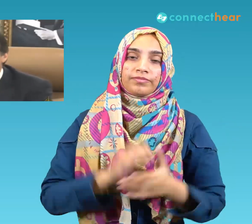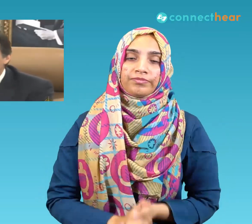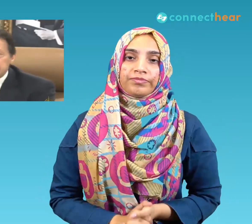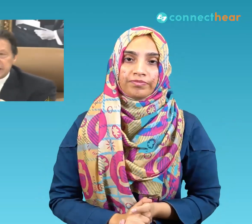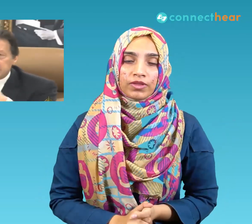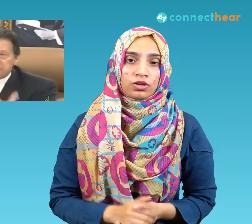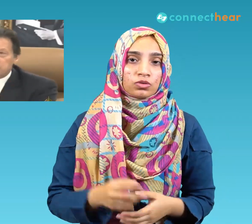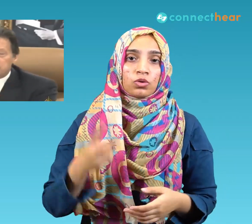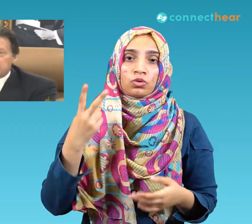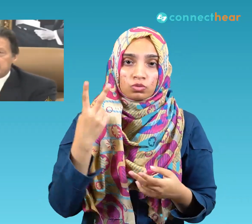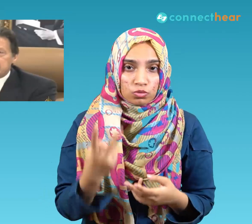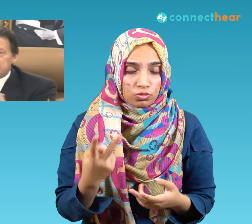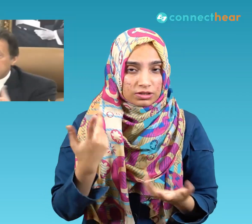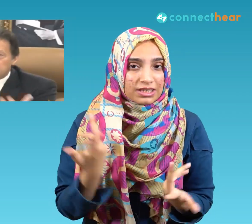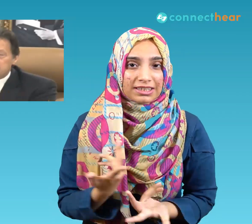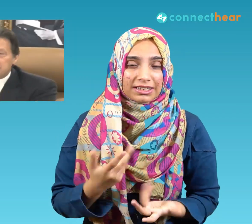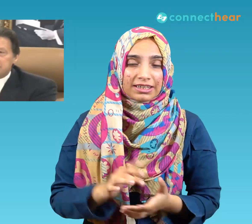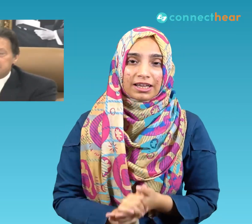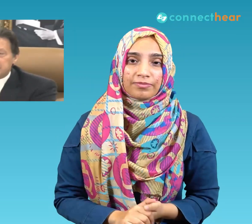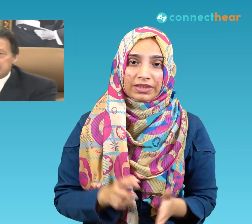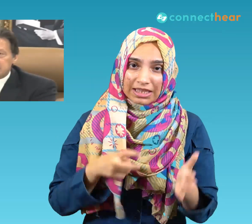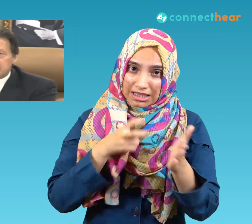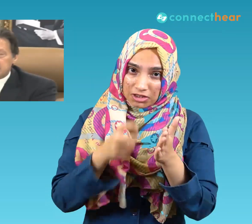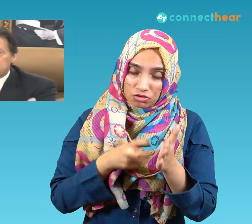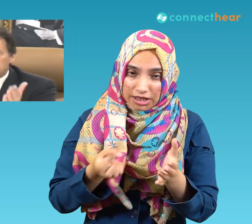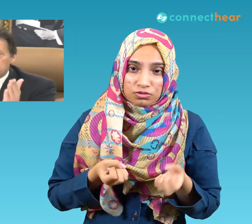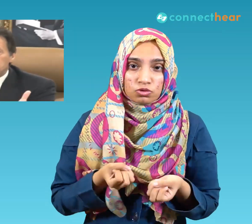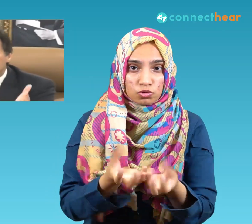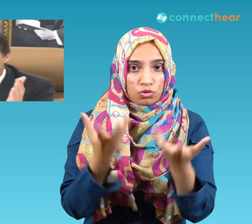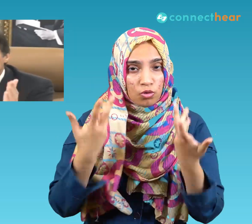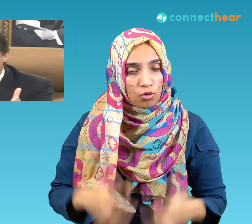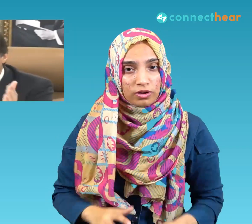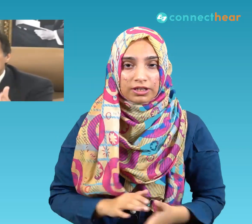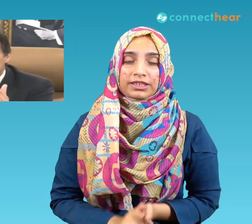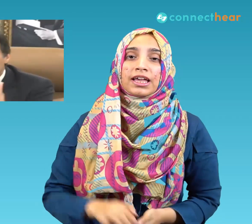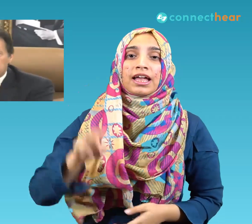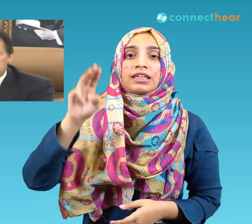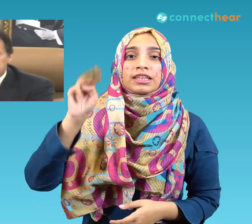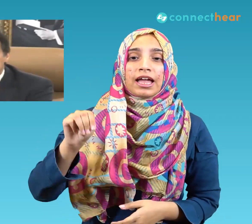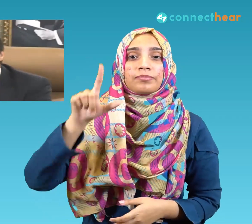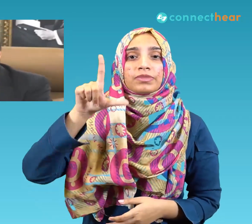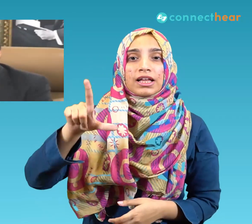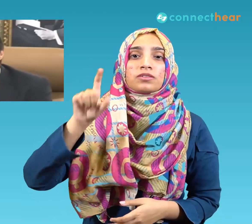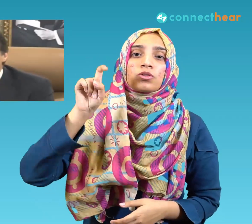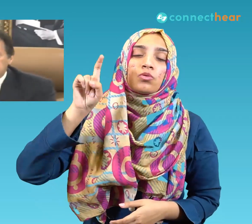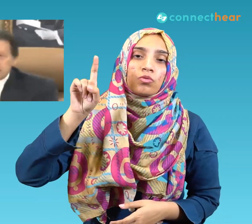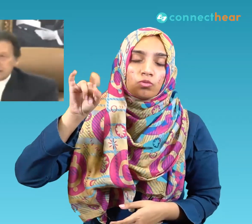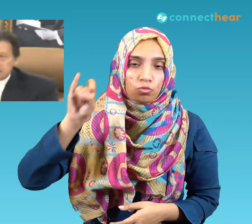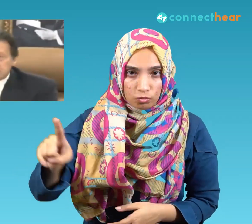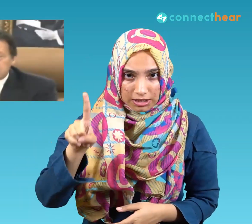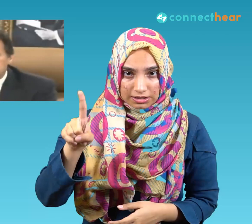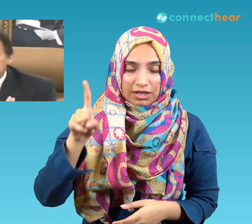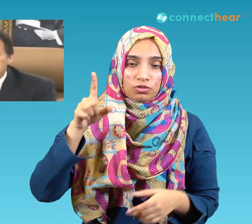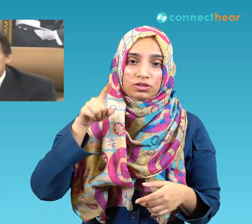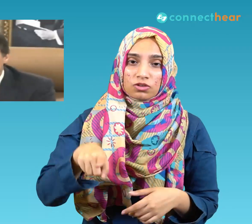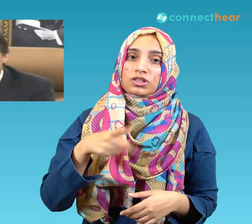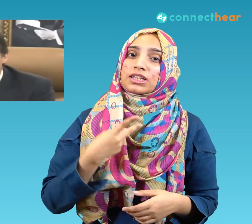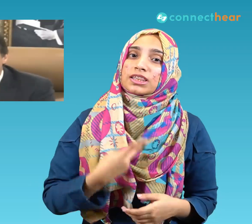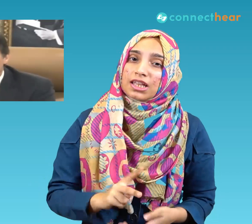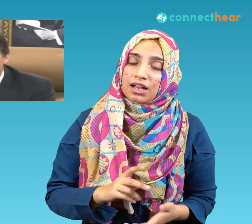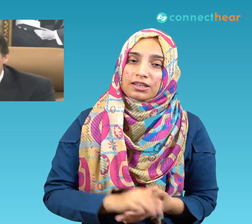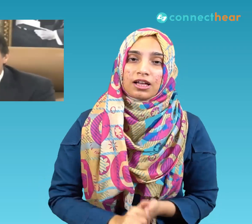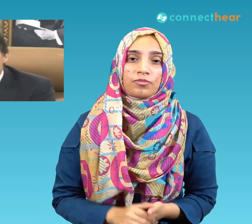it will completely revolutionize railway travel in Pakistan, which is called the ML1. And it connects Karachi right